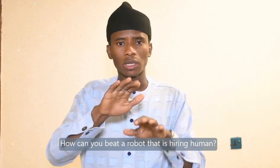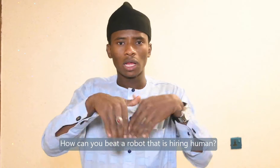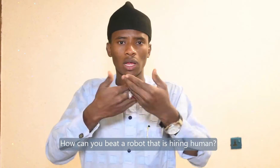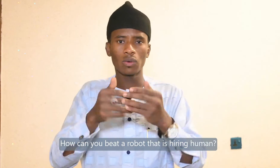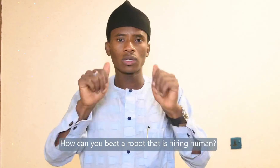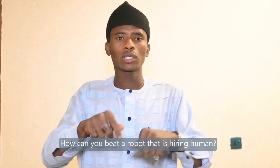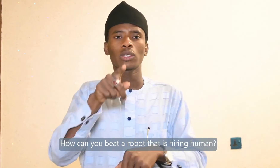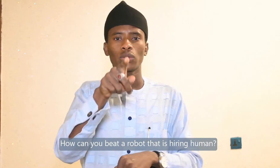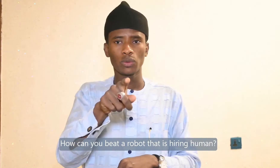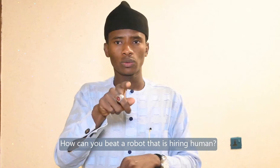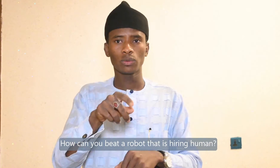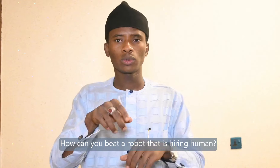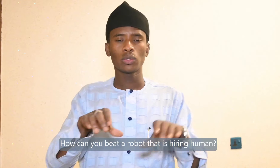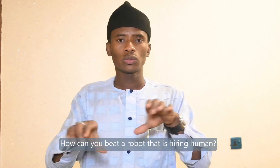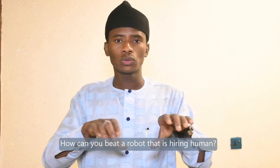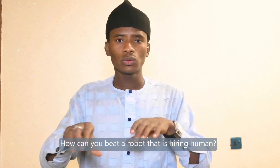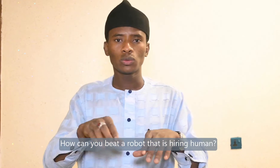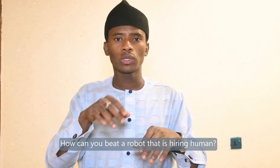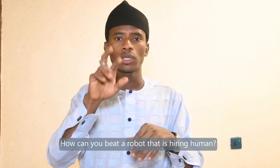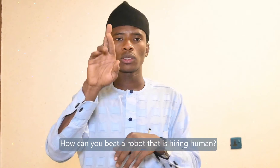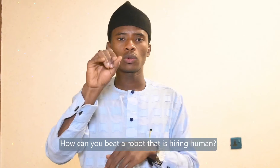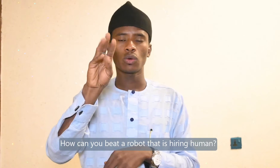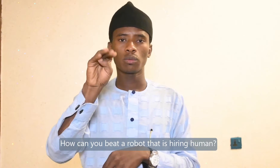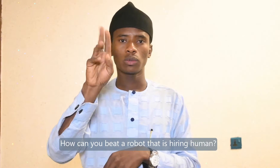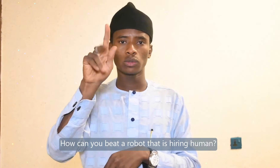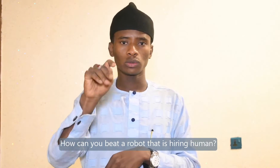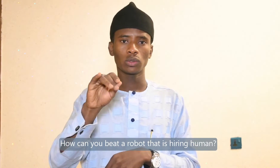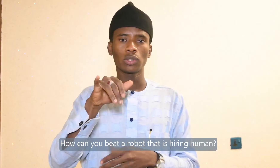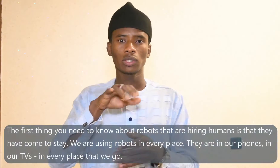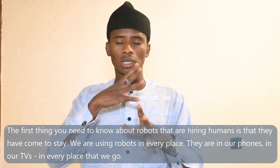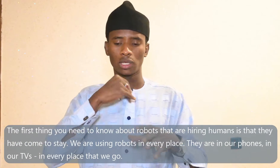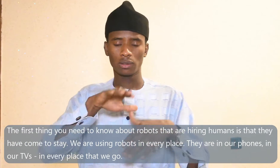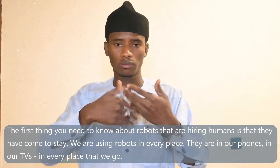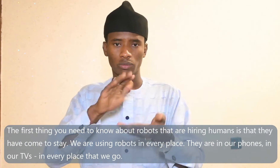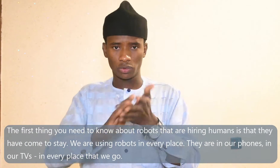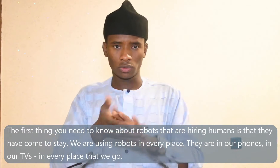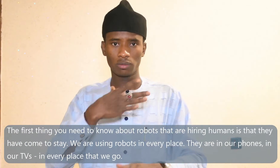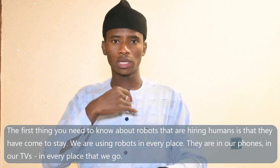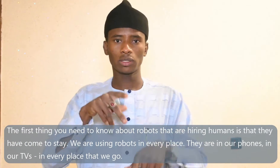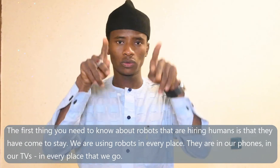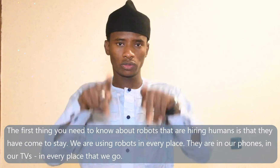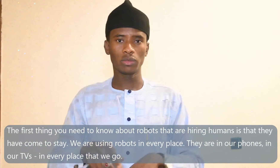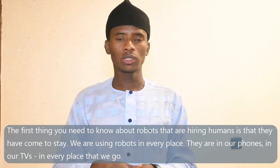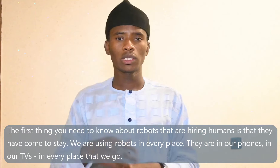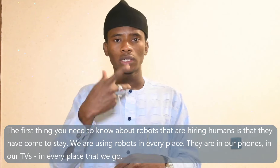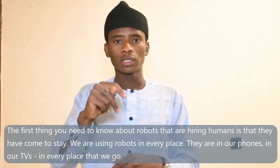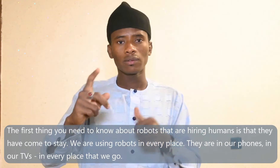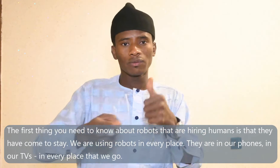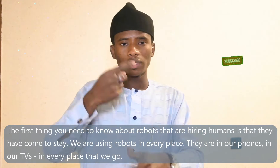you beat a robot that is hiring human? The first thing you need to know about robots that are hiring